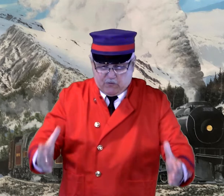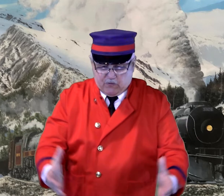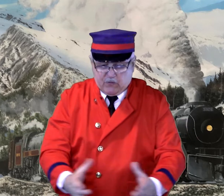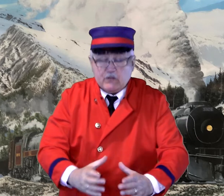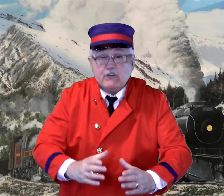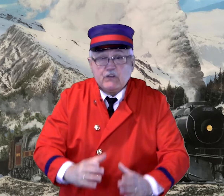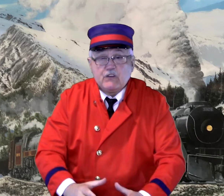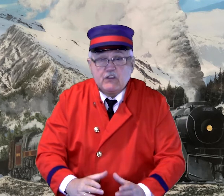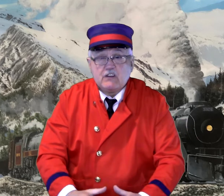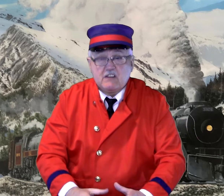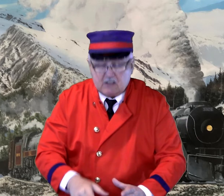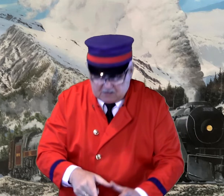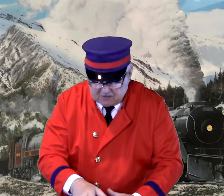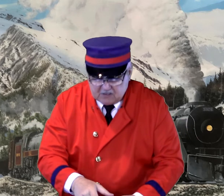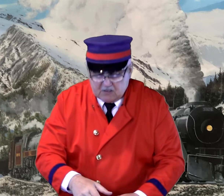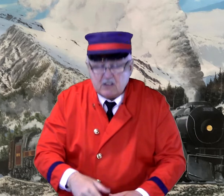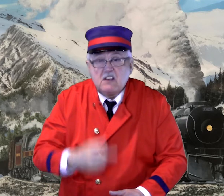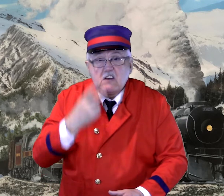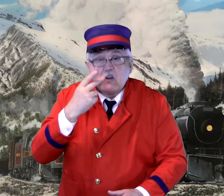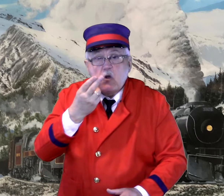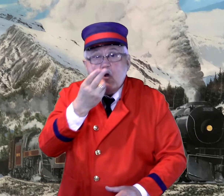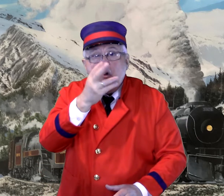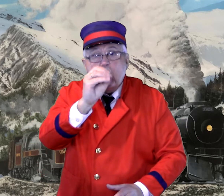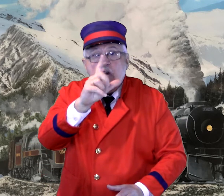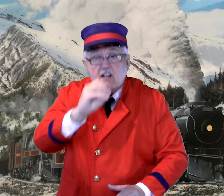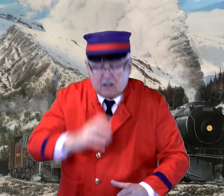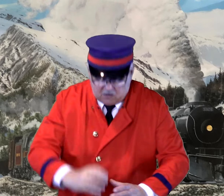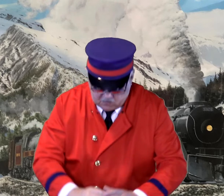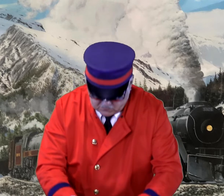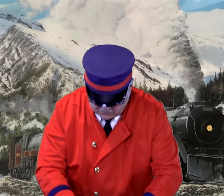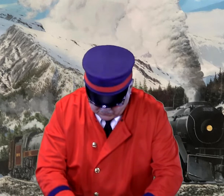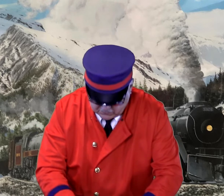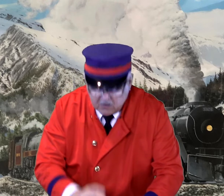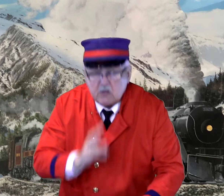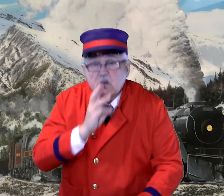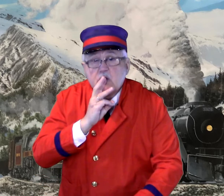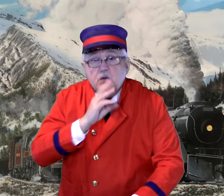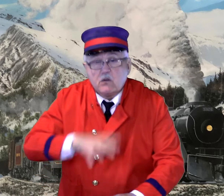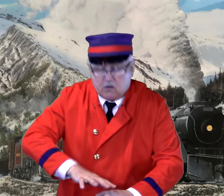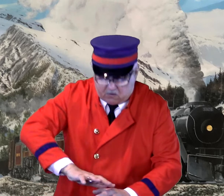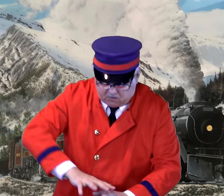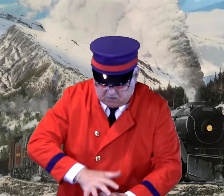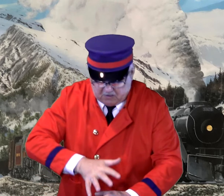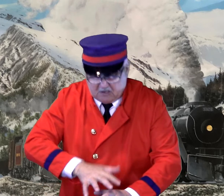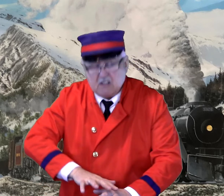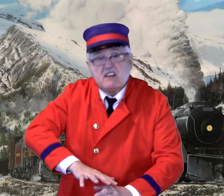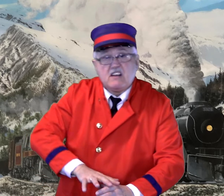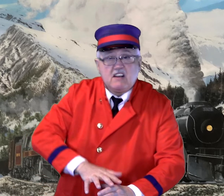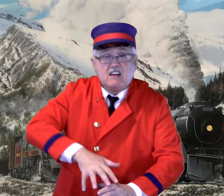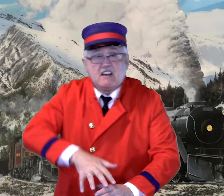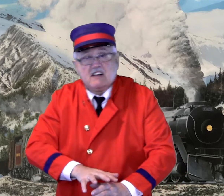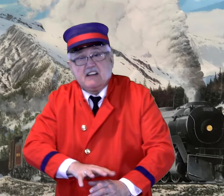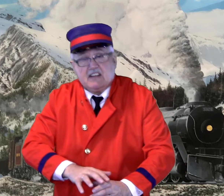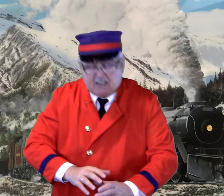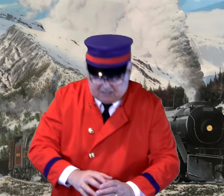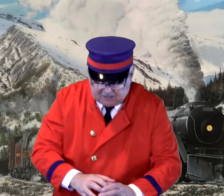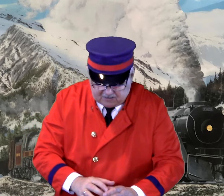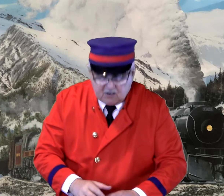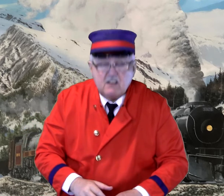toilet bowl, and in the bottom there's a hole closed by a flapper valve with a little bit of water sloshing about. Now,